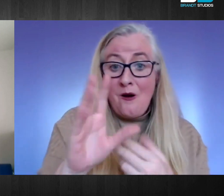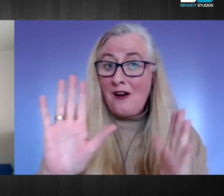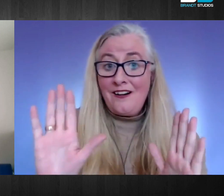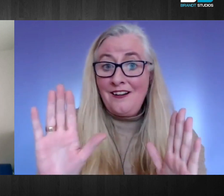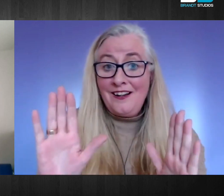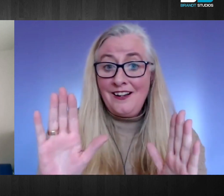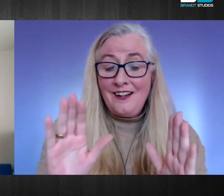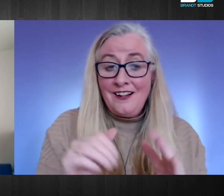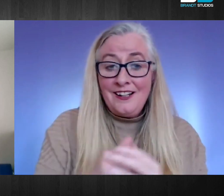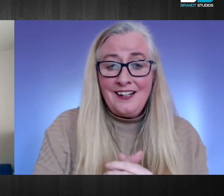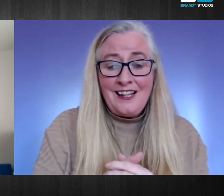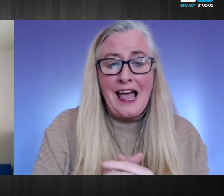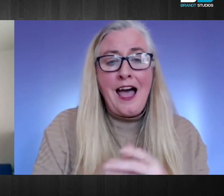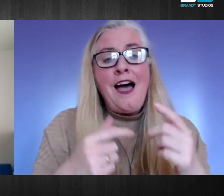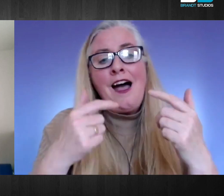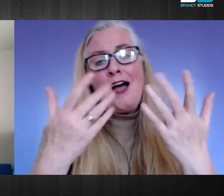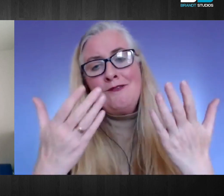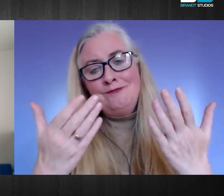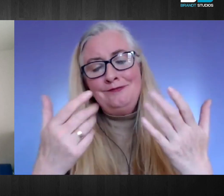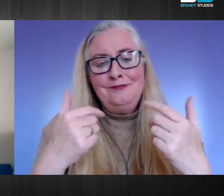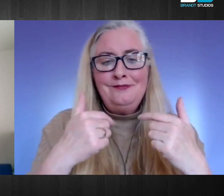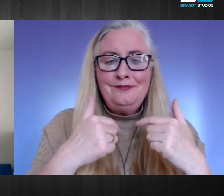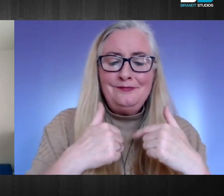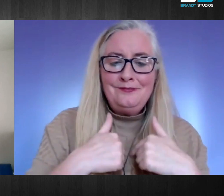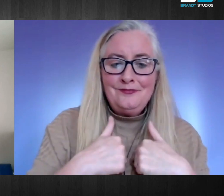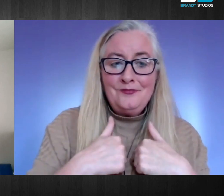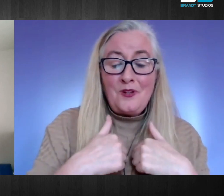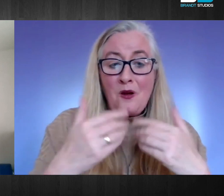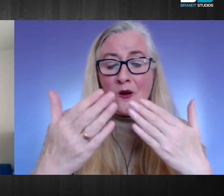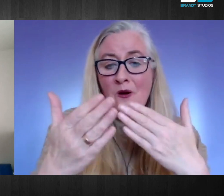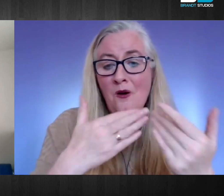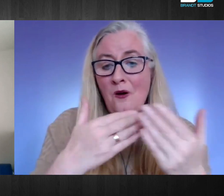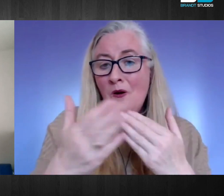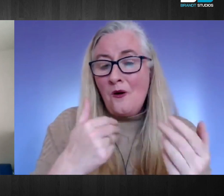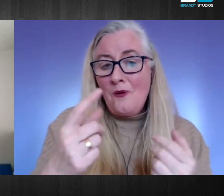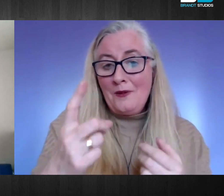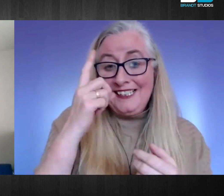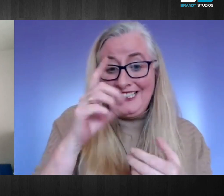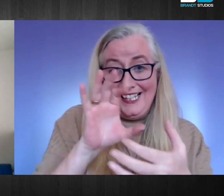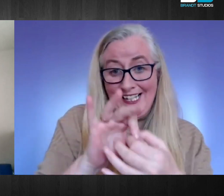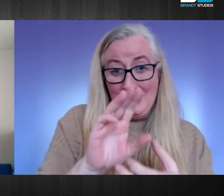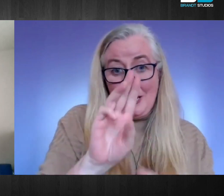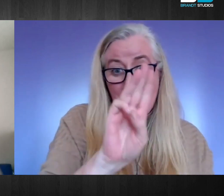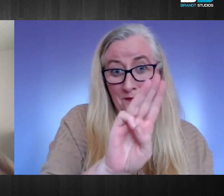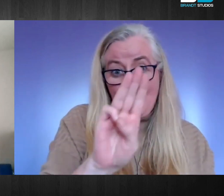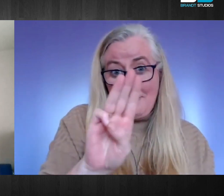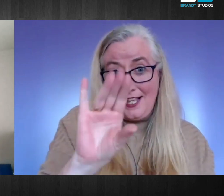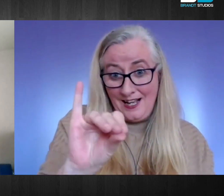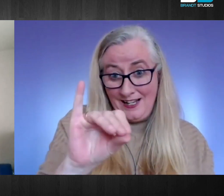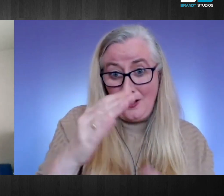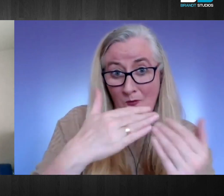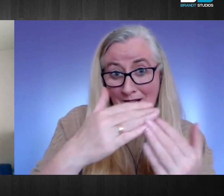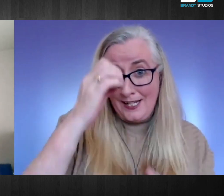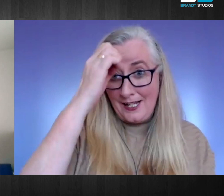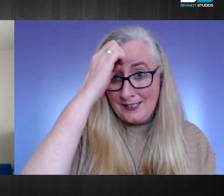I think what we manage in terms of PPI expectations from us to